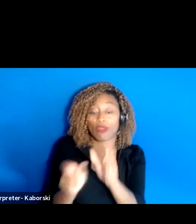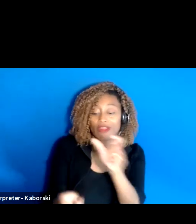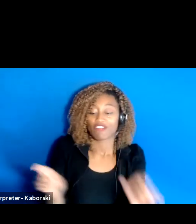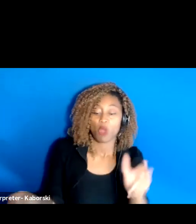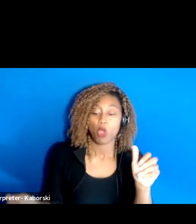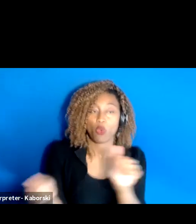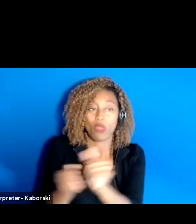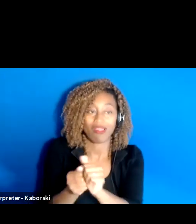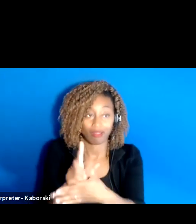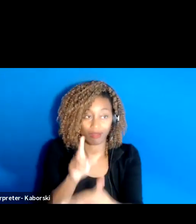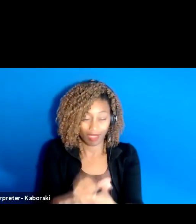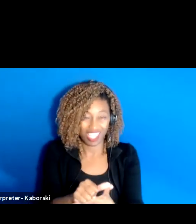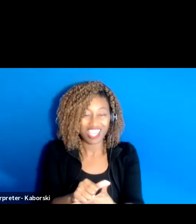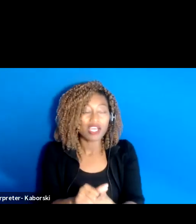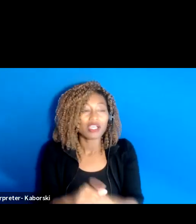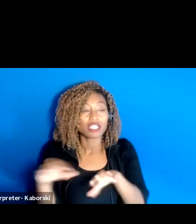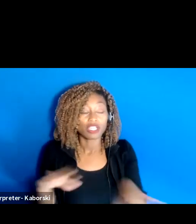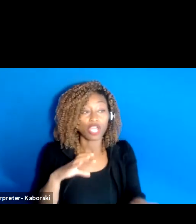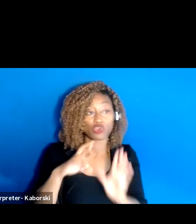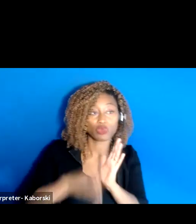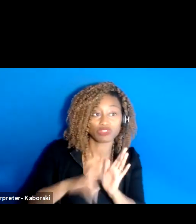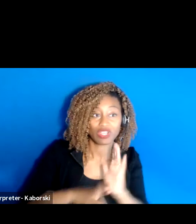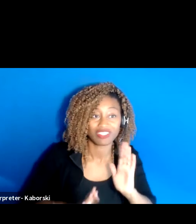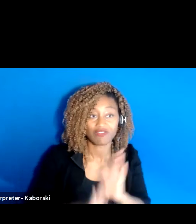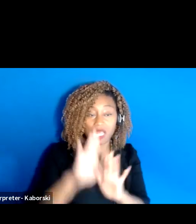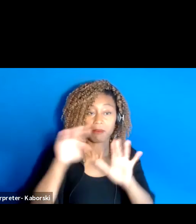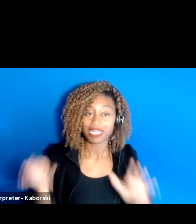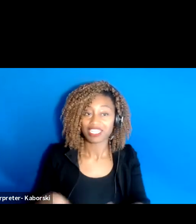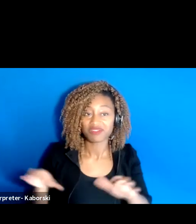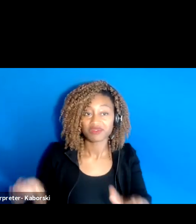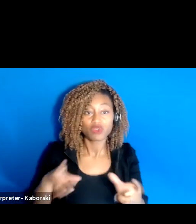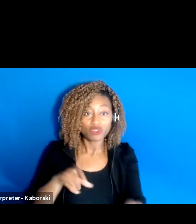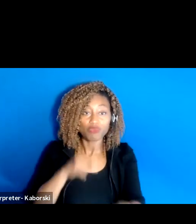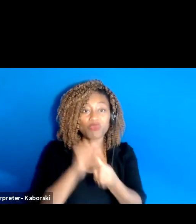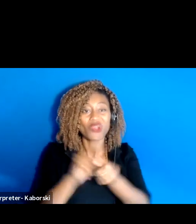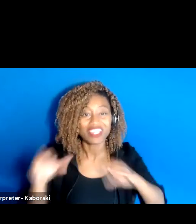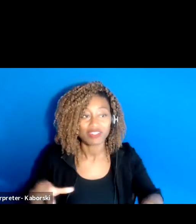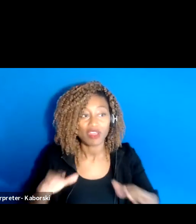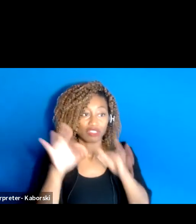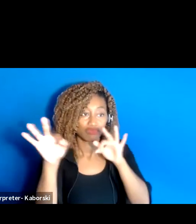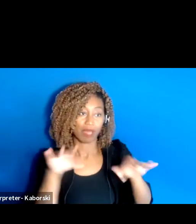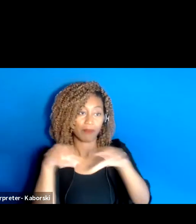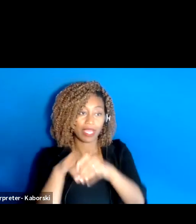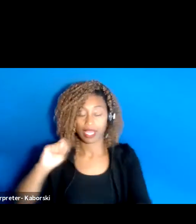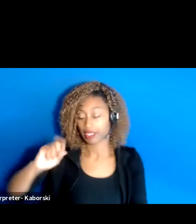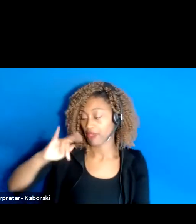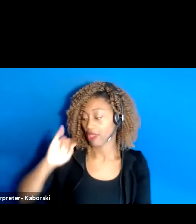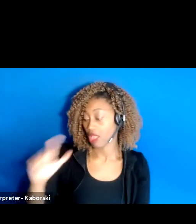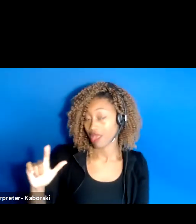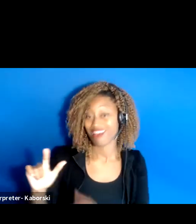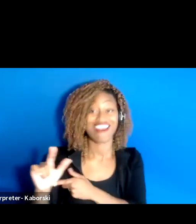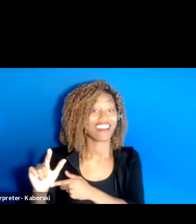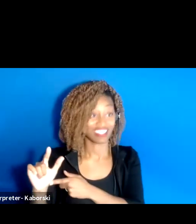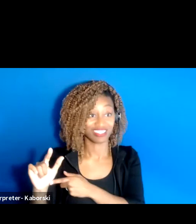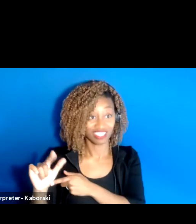to conduct resource development activities to support the activities described in this bill and or to support the